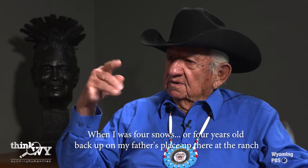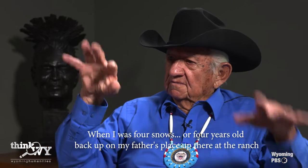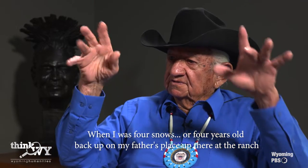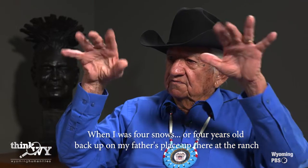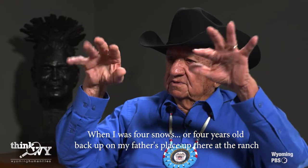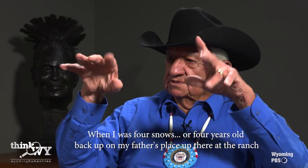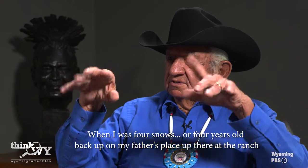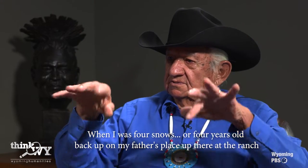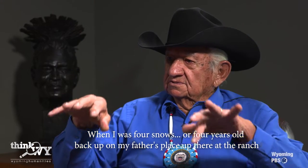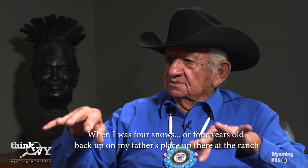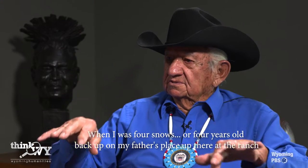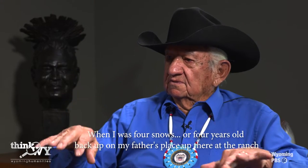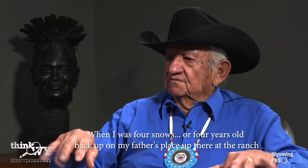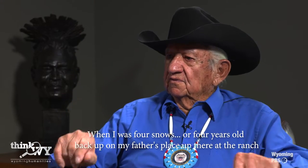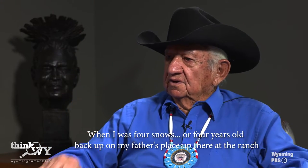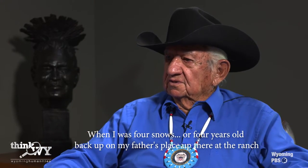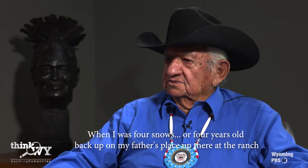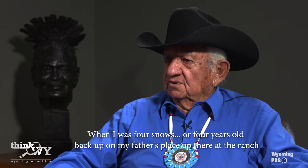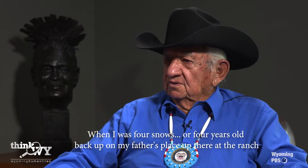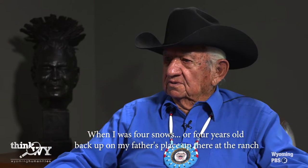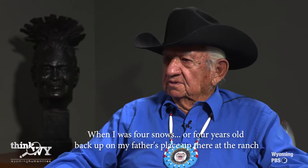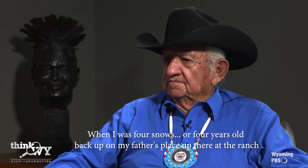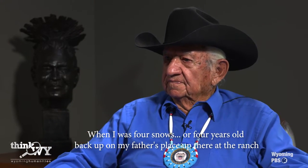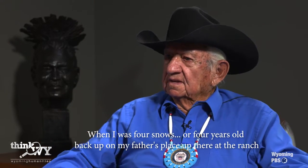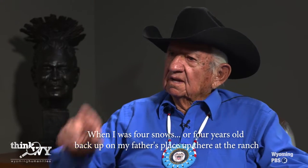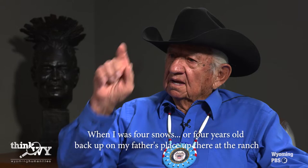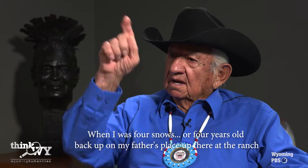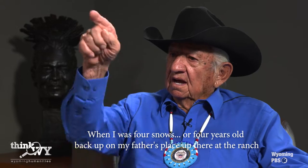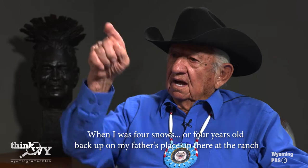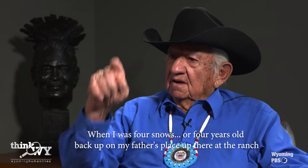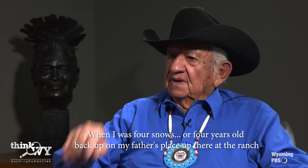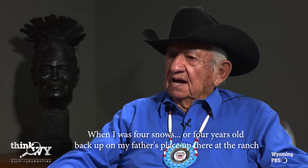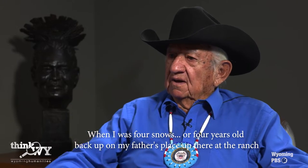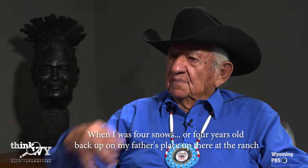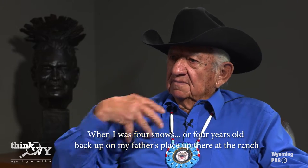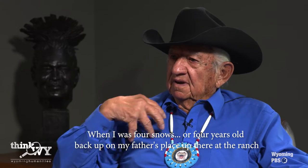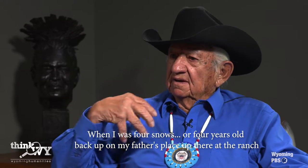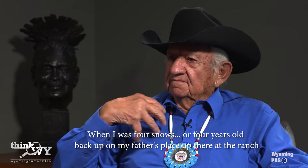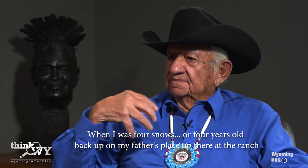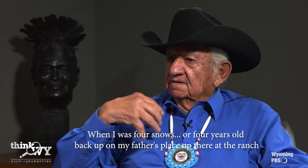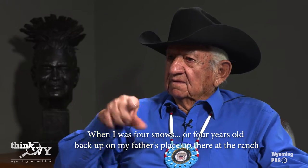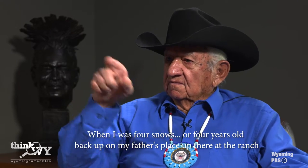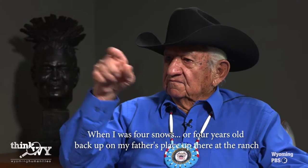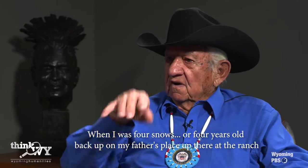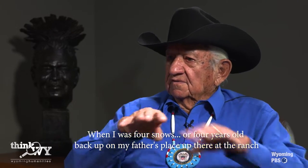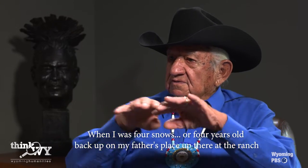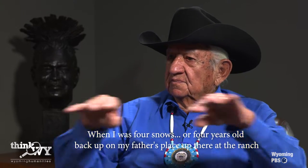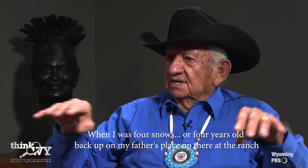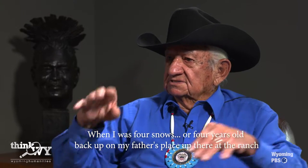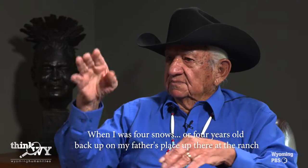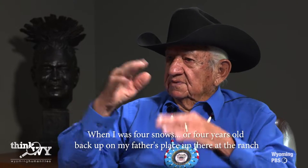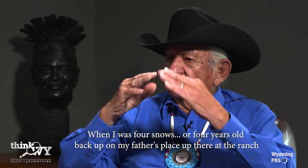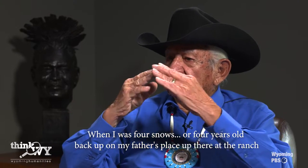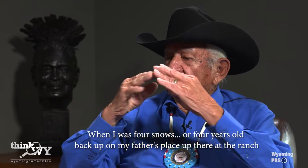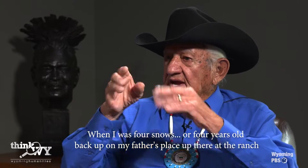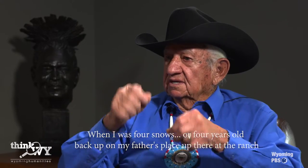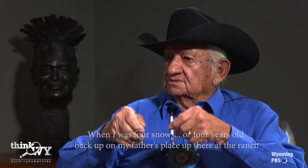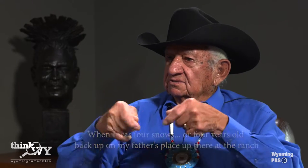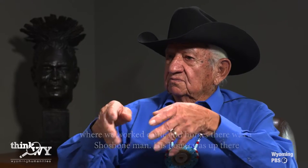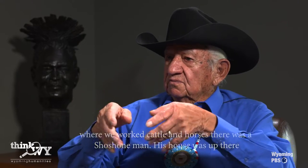When I was four schnoz, or 4 years old, back up on my father's place up there at the ranch where